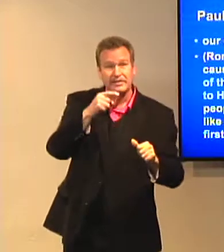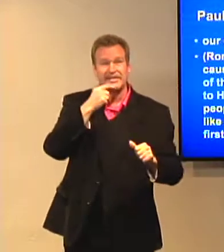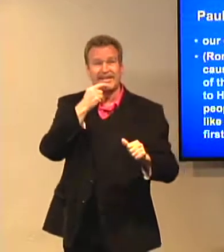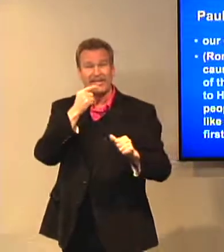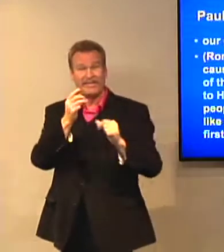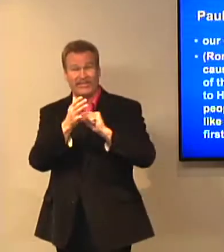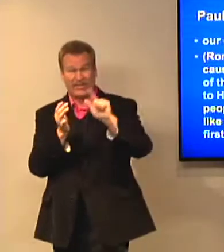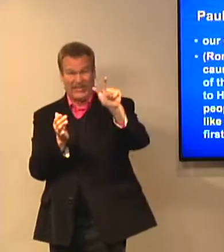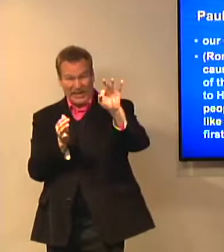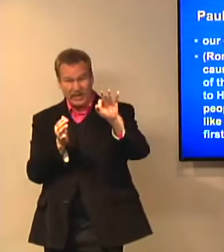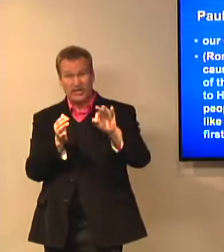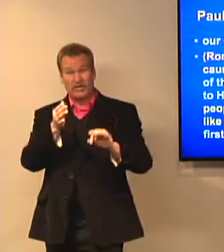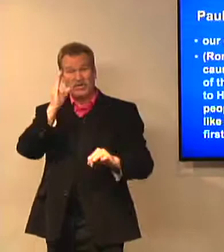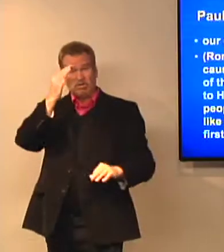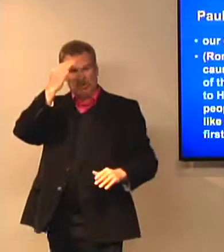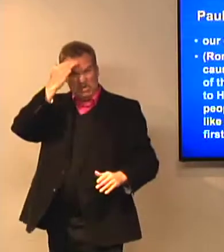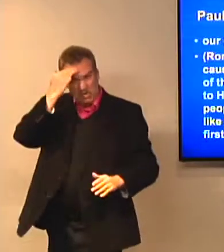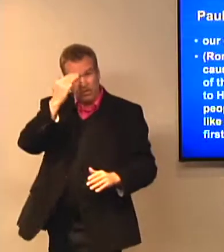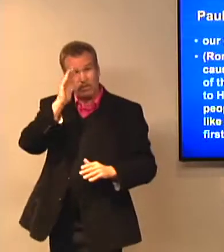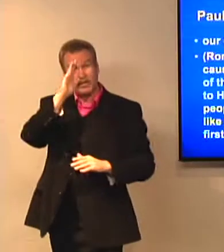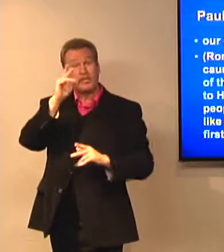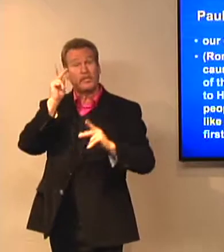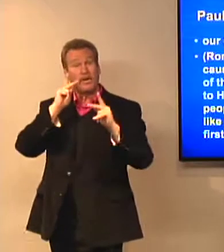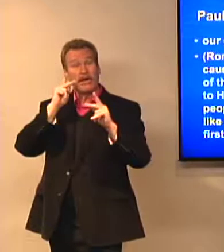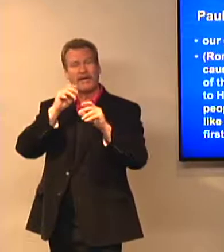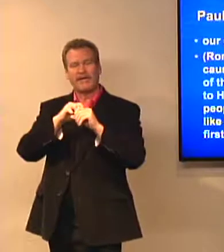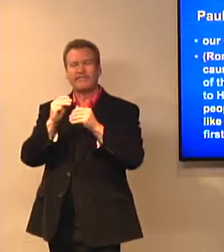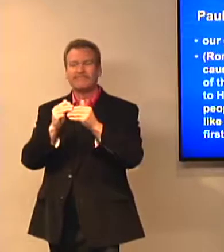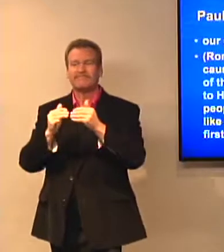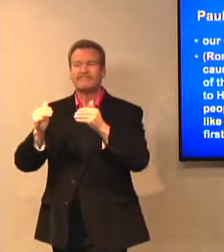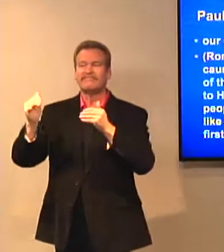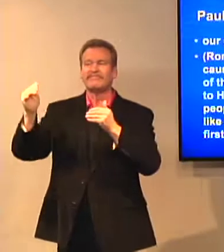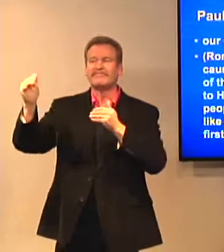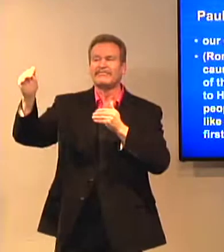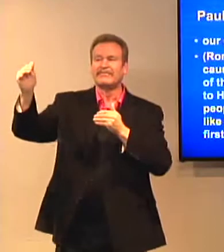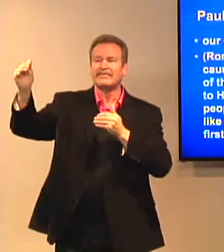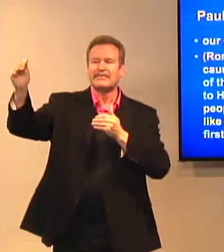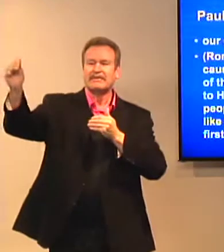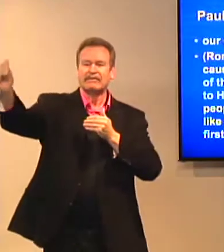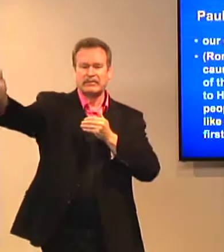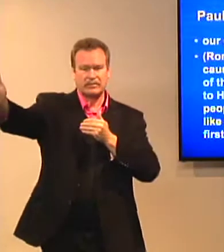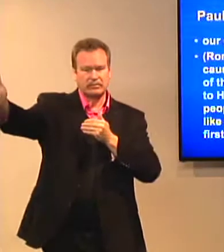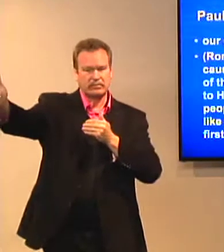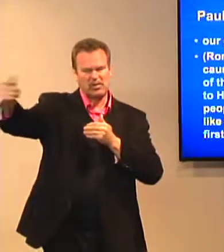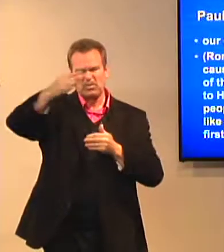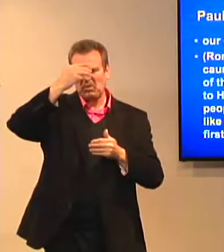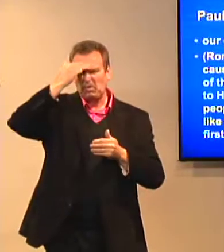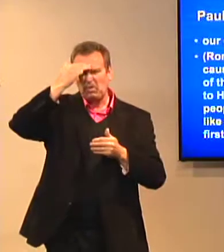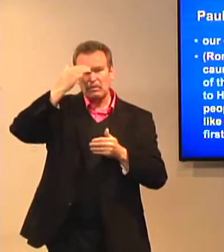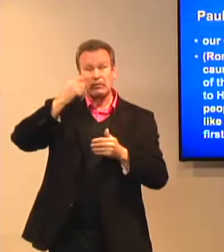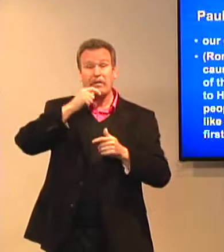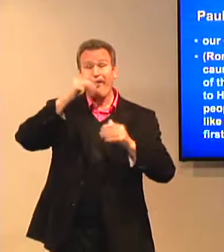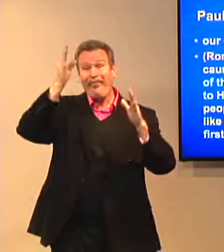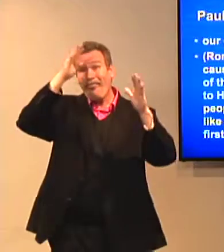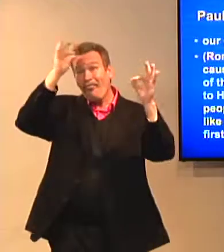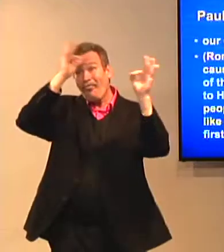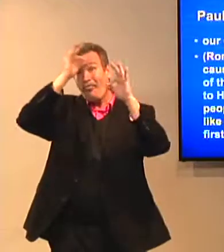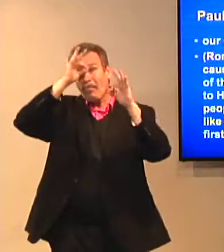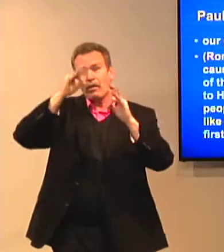through, we are to continue on through. And verse 29 says that, for God knew his people well in advance.